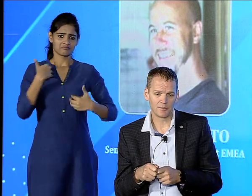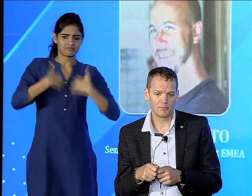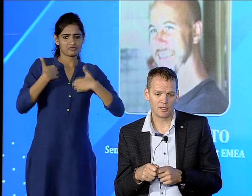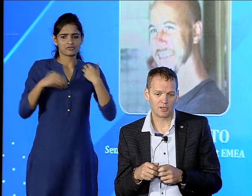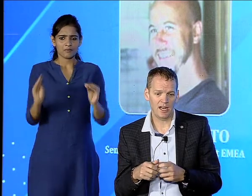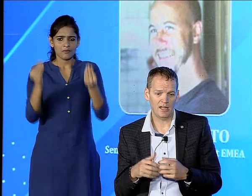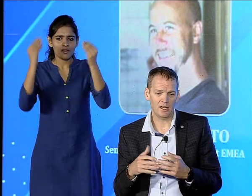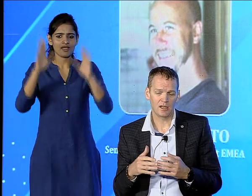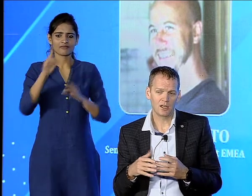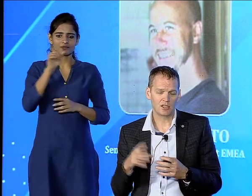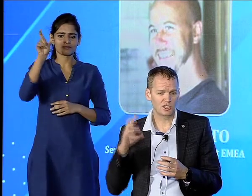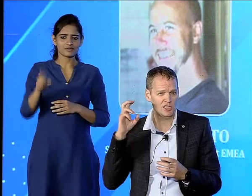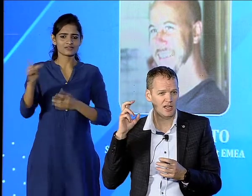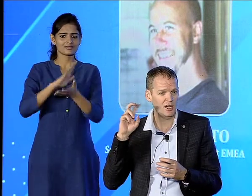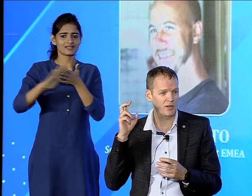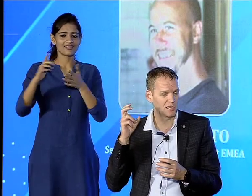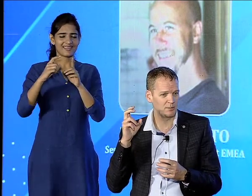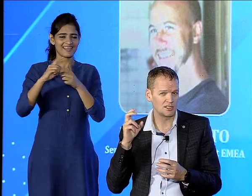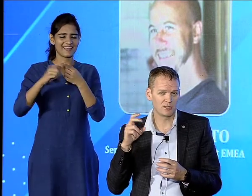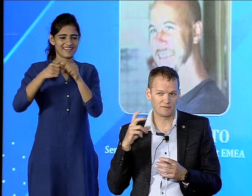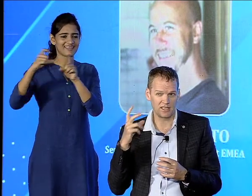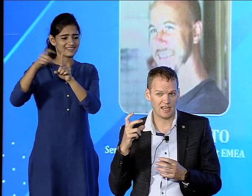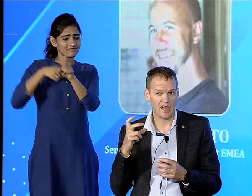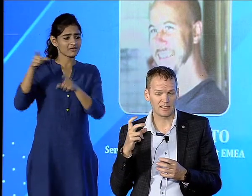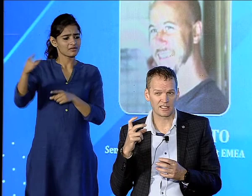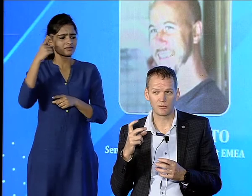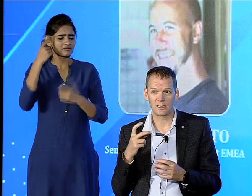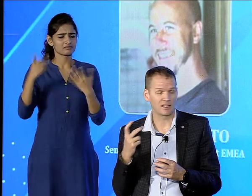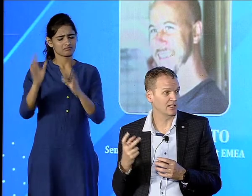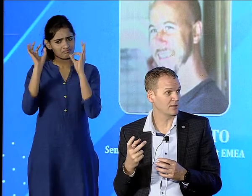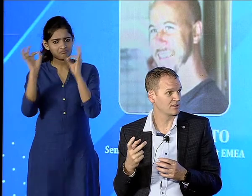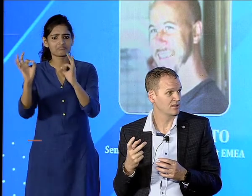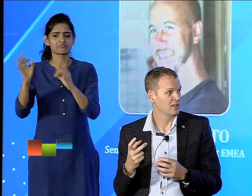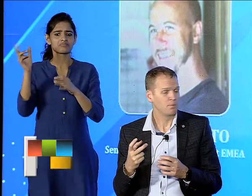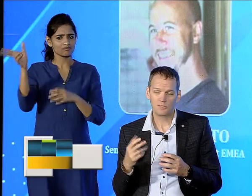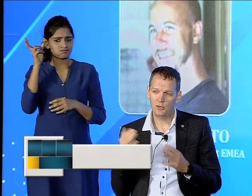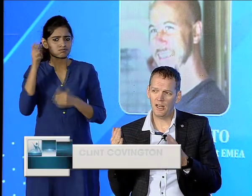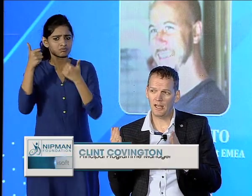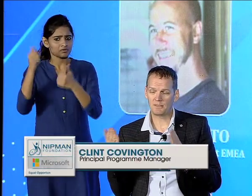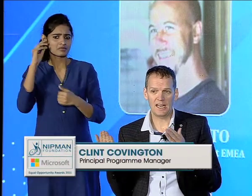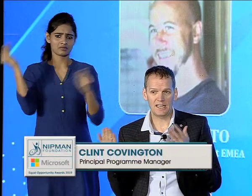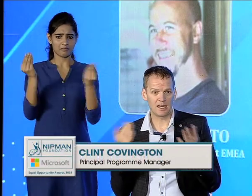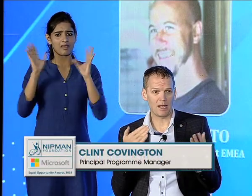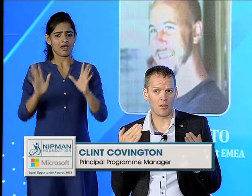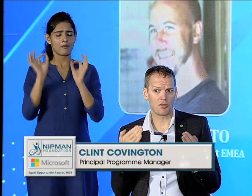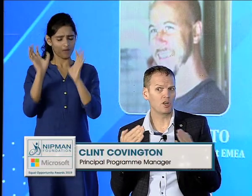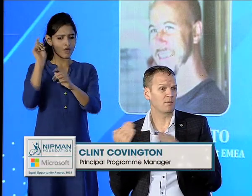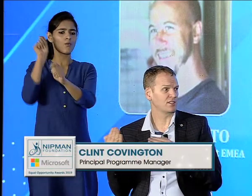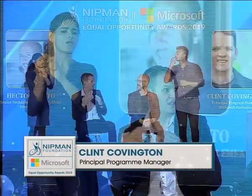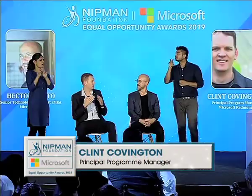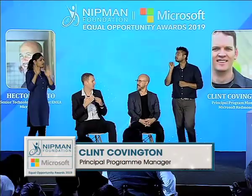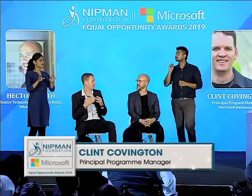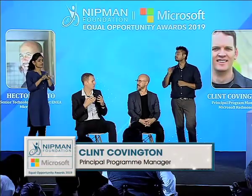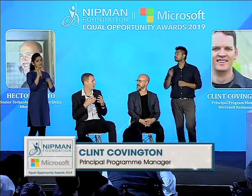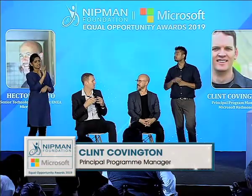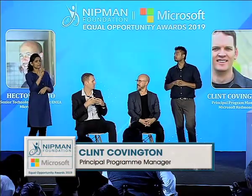is, you know, Katie, she could hear a little bit and she was fantastic at reading lips. She would end up taking in about